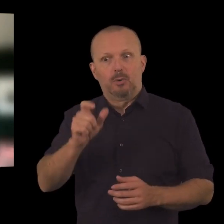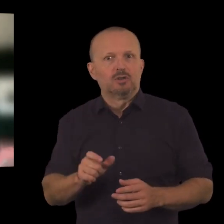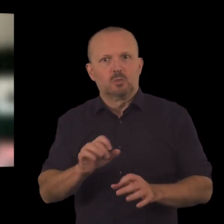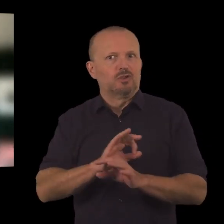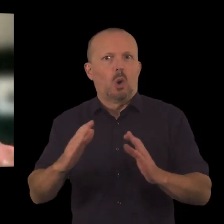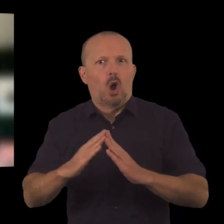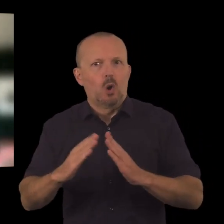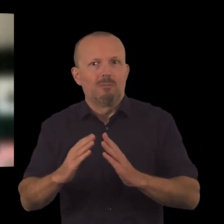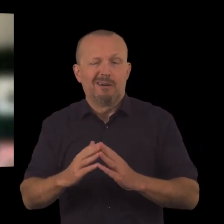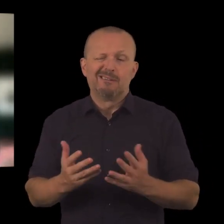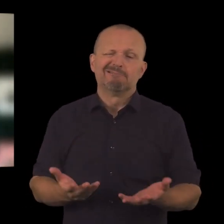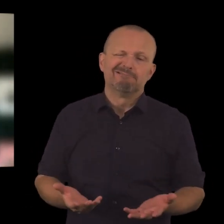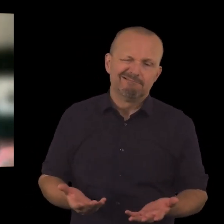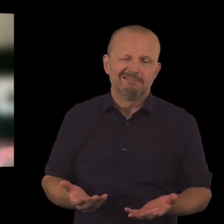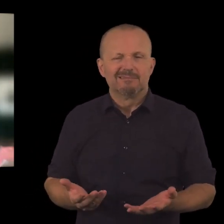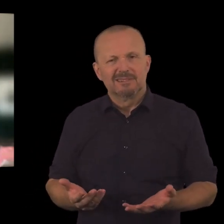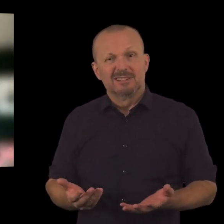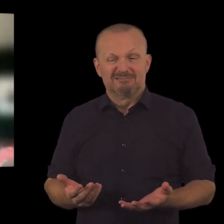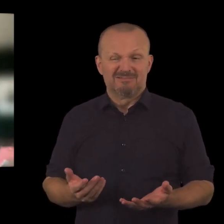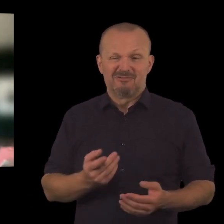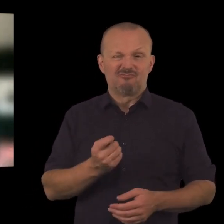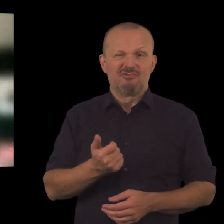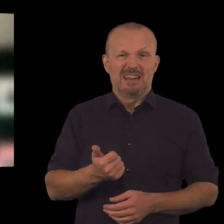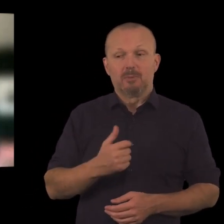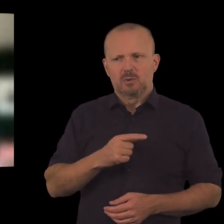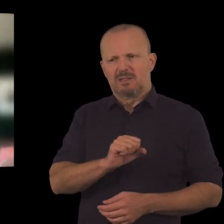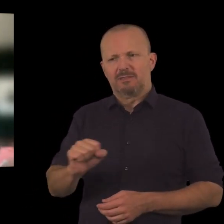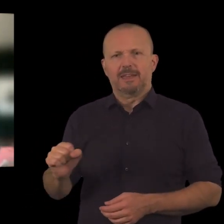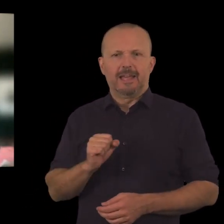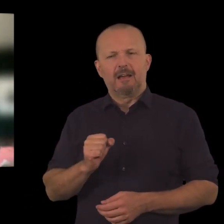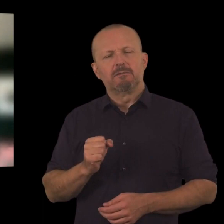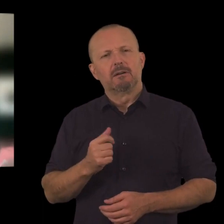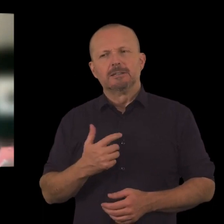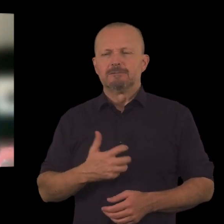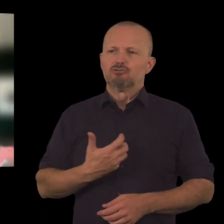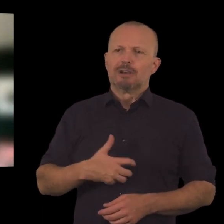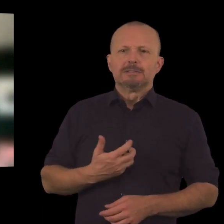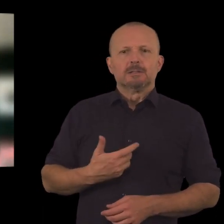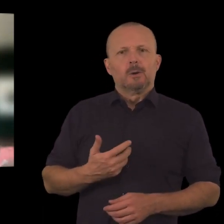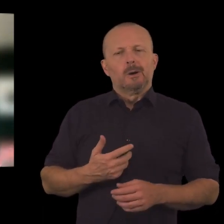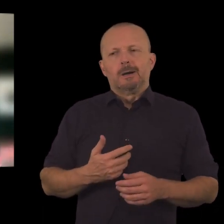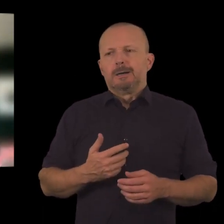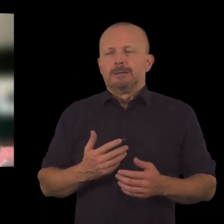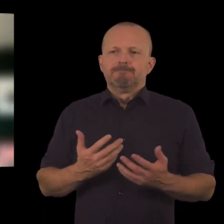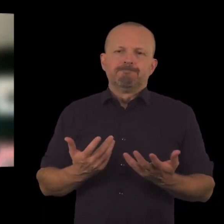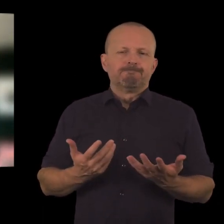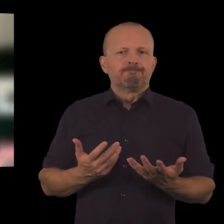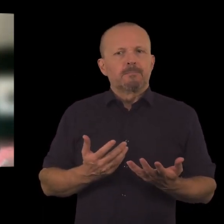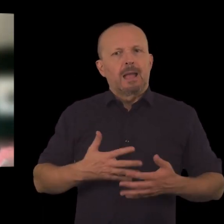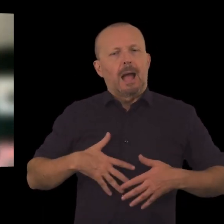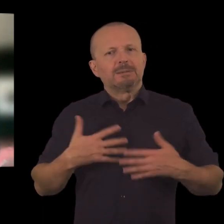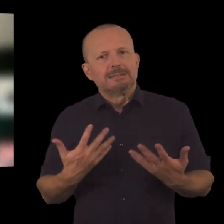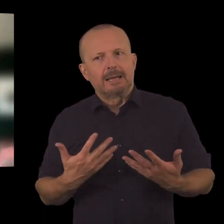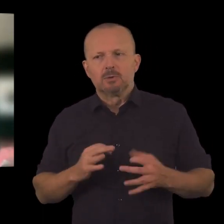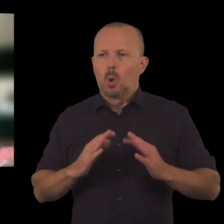And again, part of that underpinning of recognizing people's skills is to go, we're not always going to make shows about